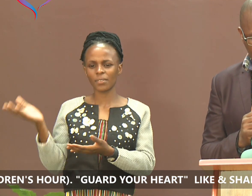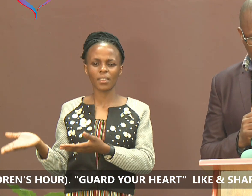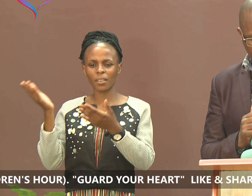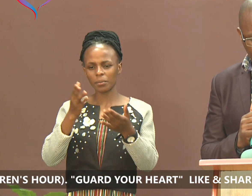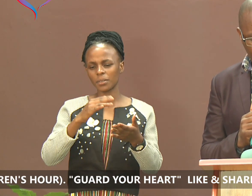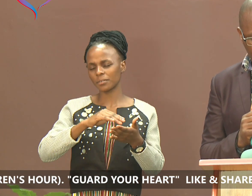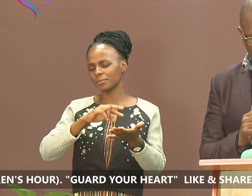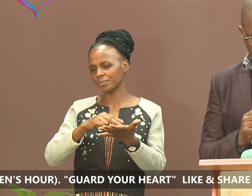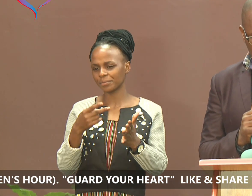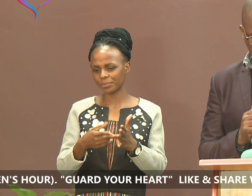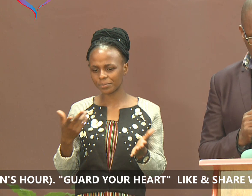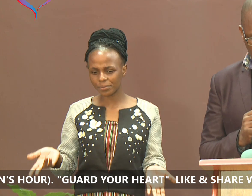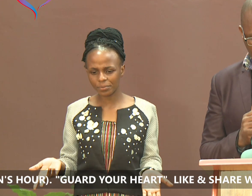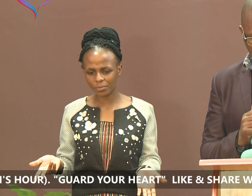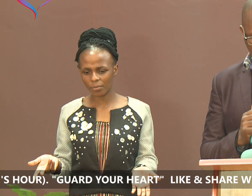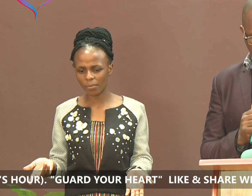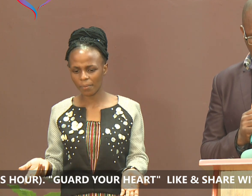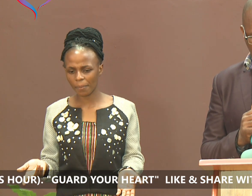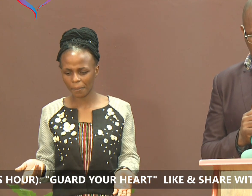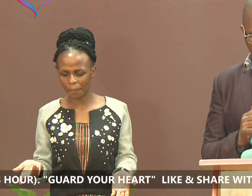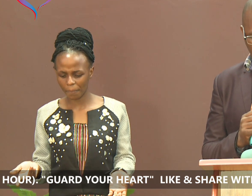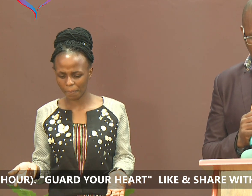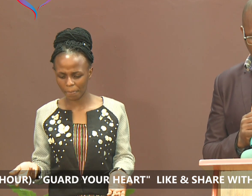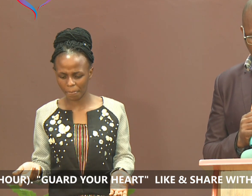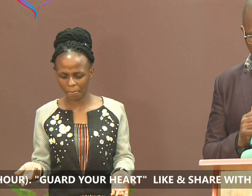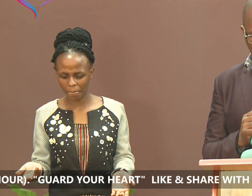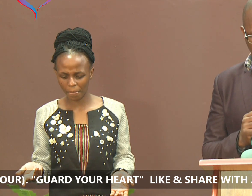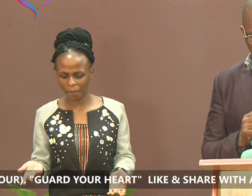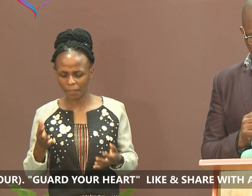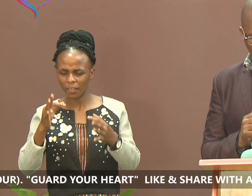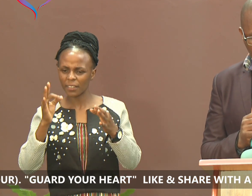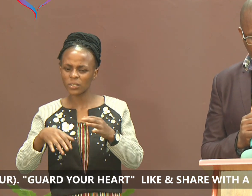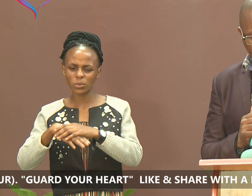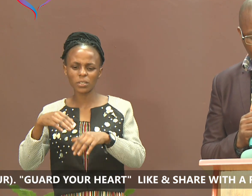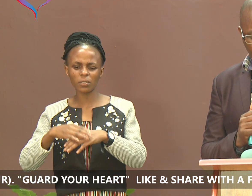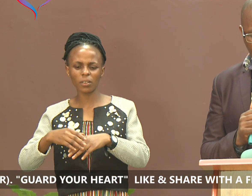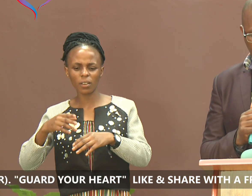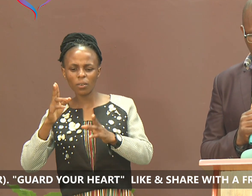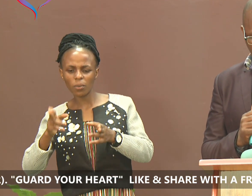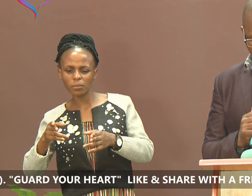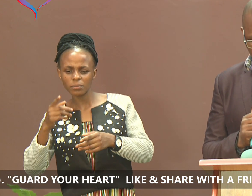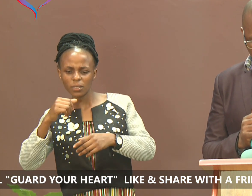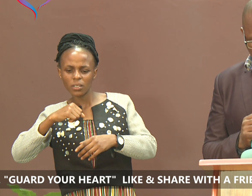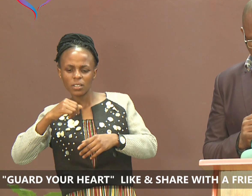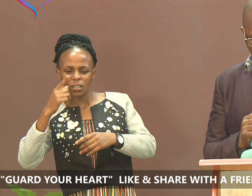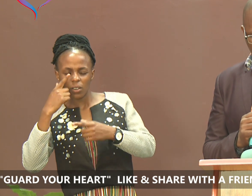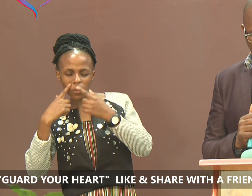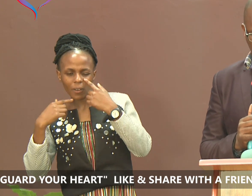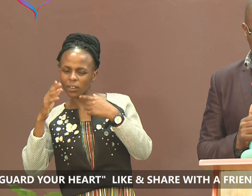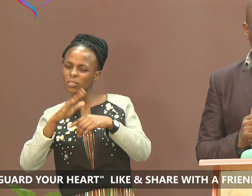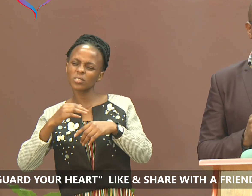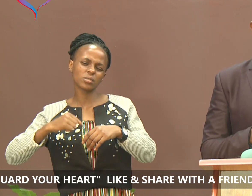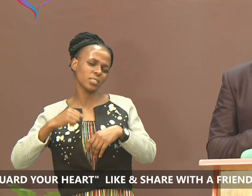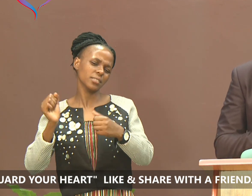don't expect at a morning function, and there are things we don't expect at a wedding function where people are rejoicing. So the way you do something